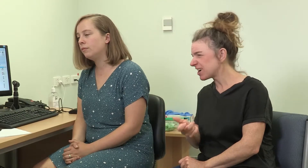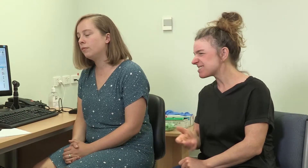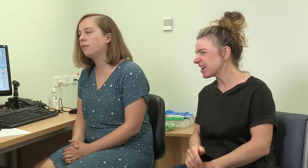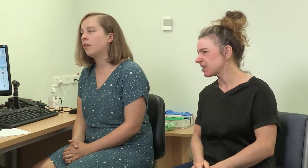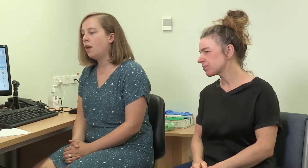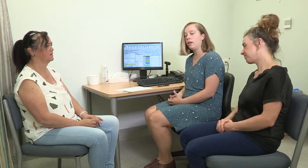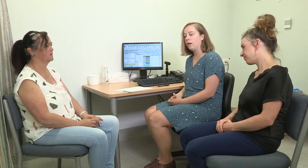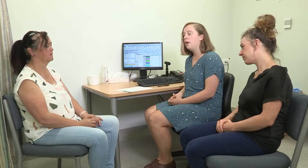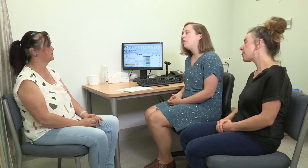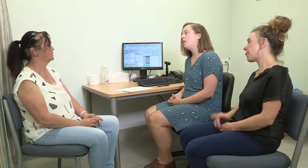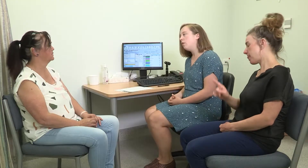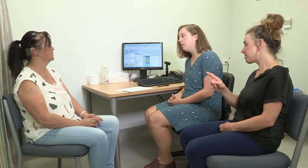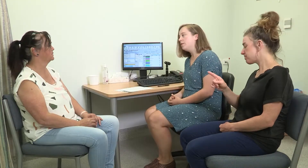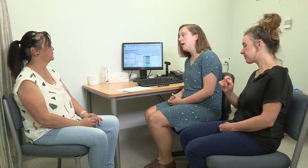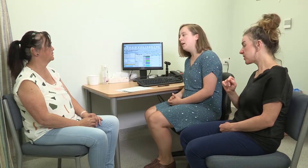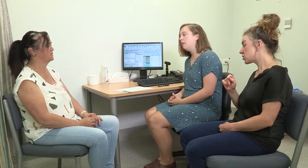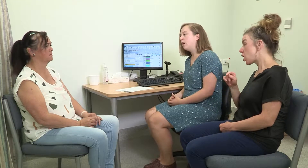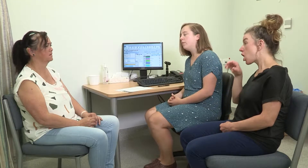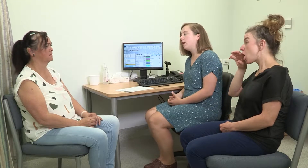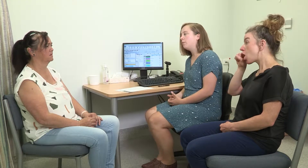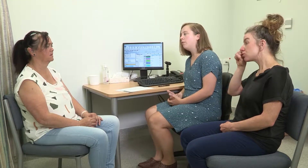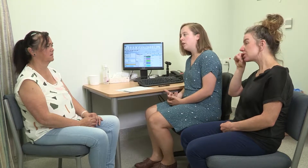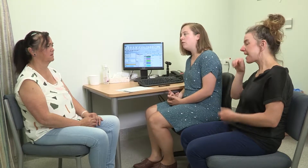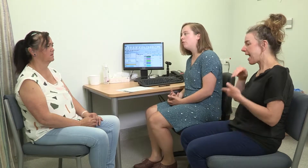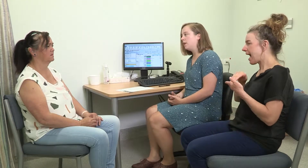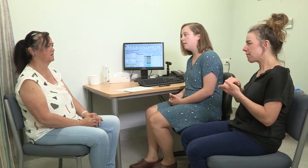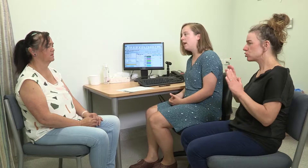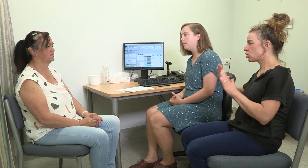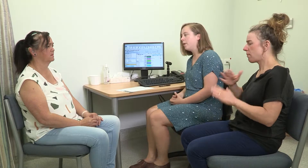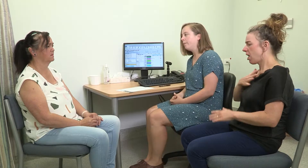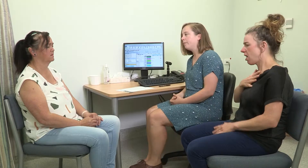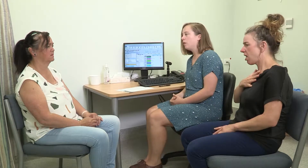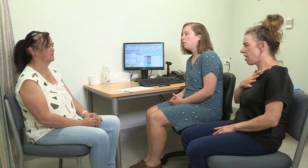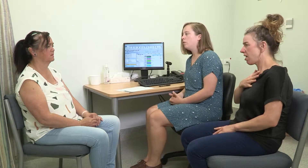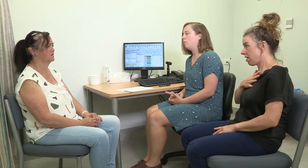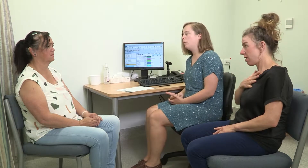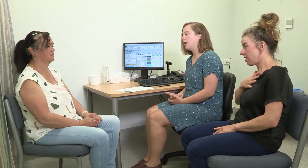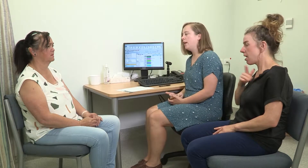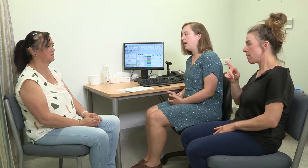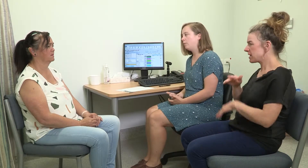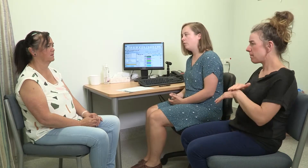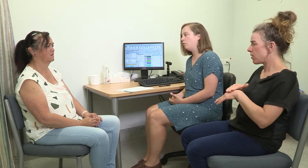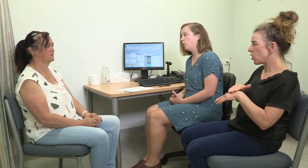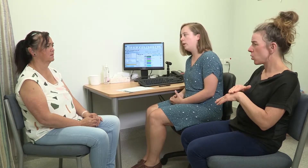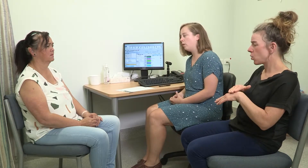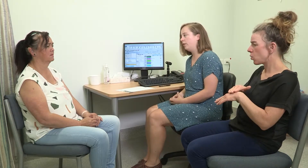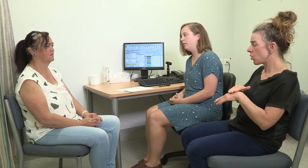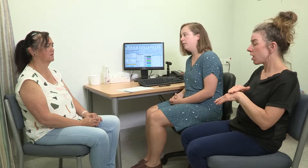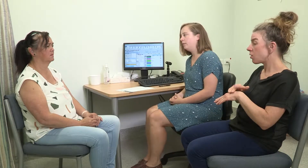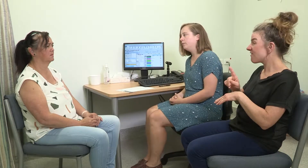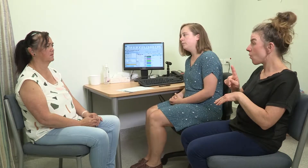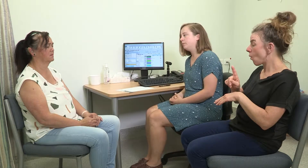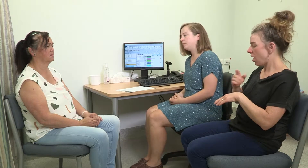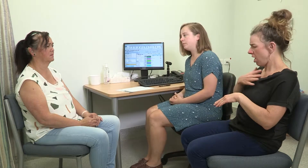Oh, why is that? Yeah. The orange inhaler helps prevent you from getting asthma, whereas the blue inhaler helps if you've already got